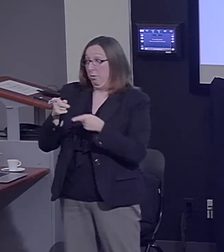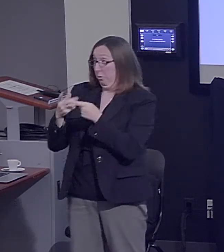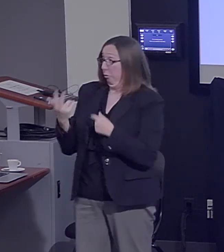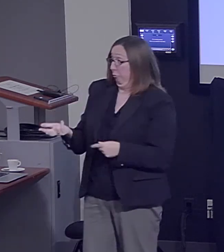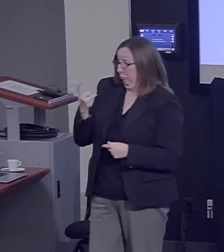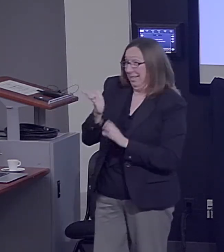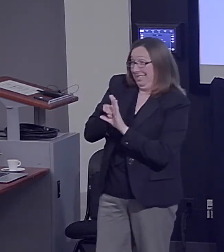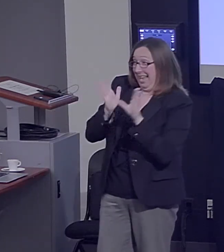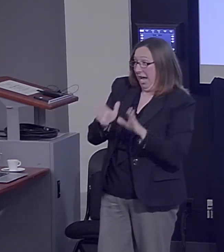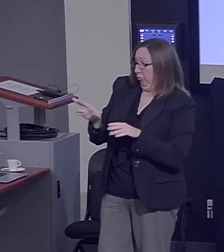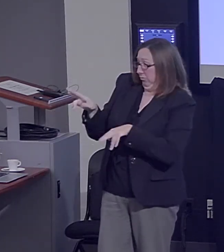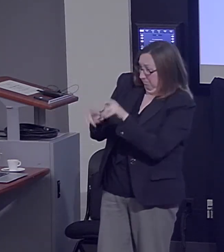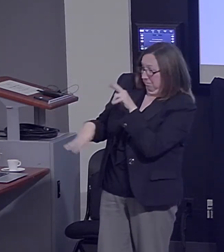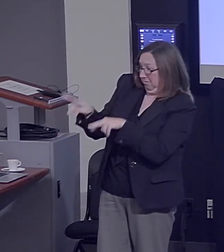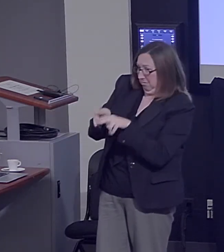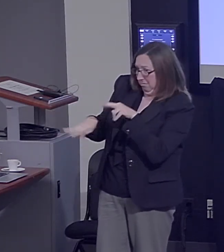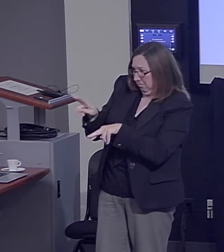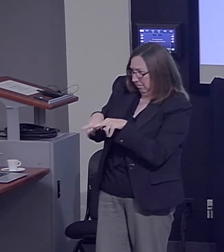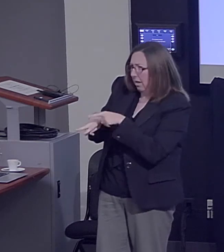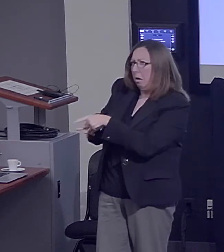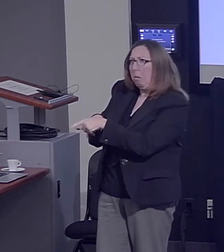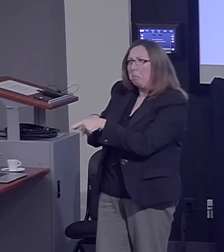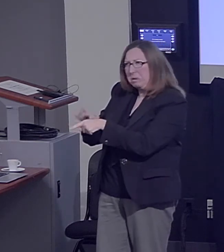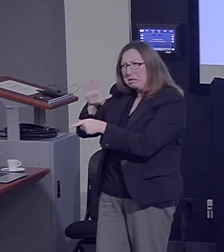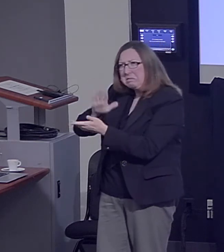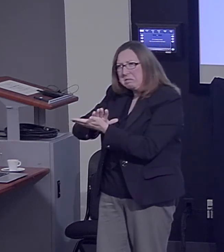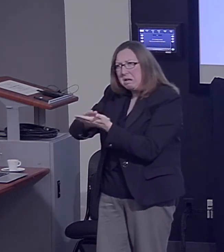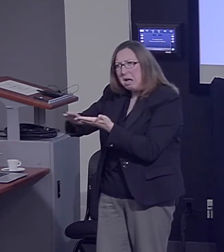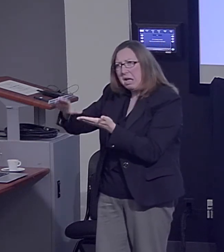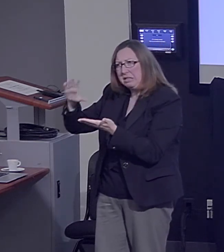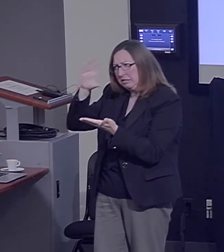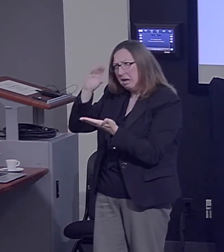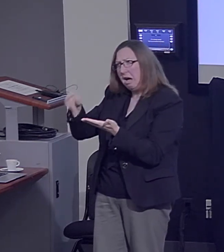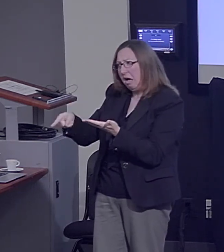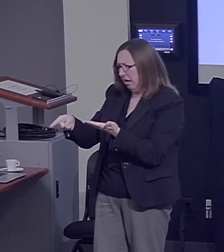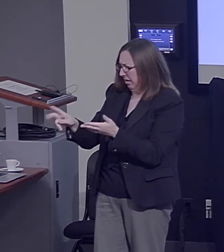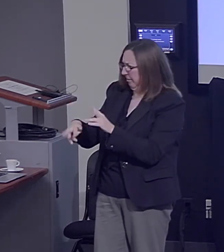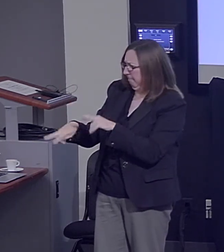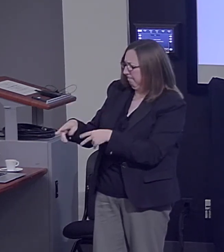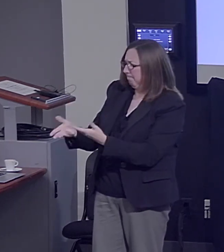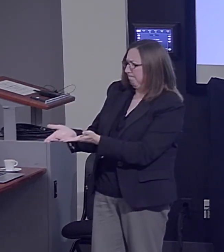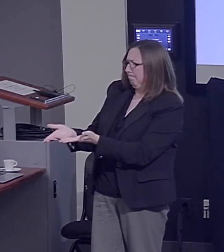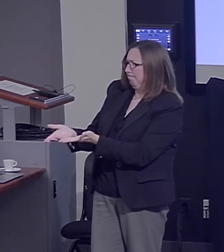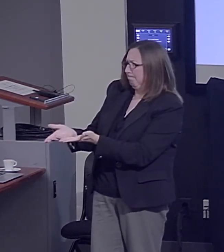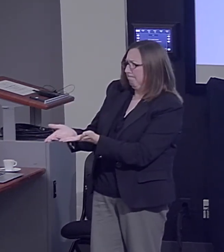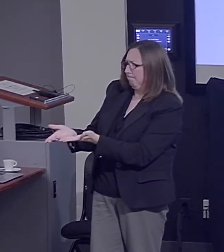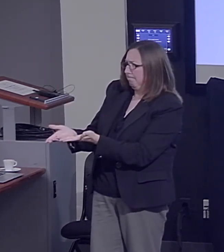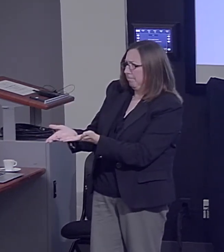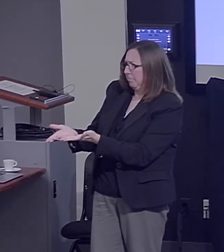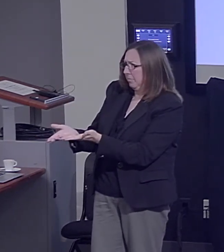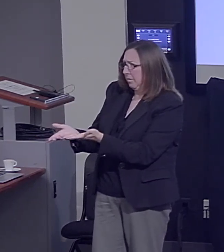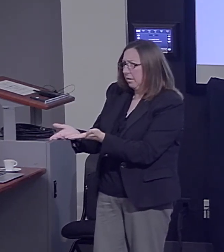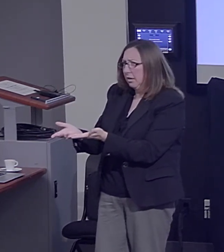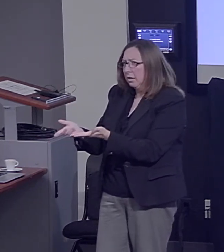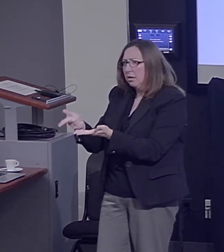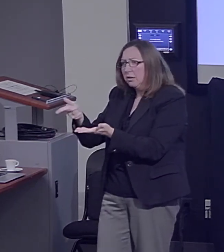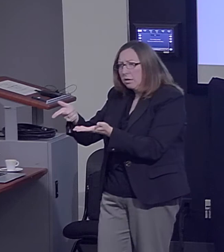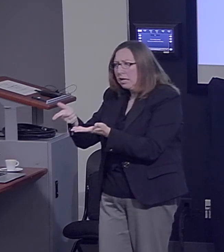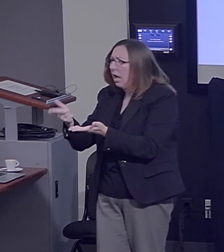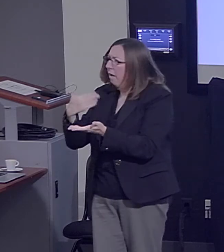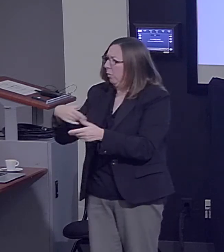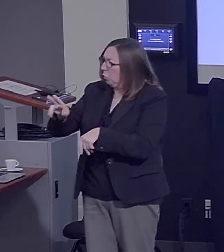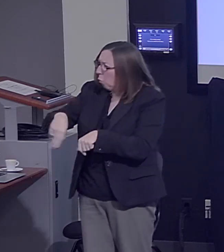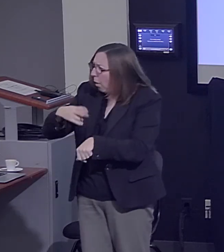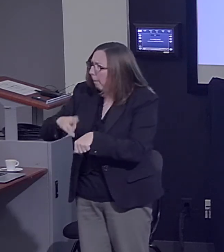them said that he is a very nice guy. One said also that he is an individual with very noble sentiments.